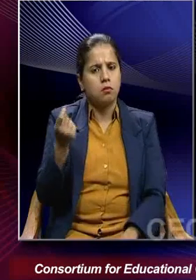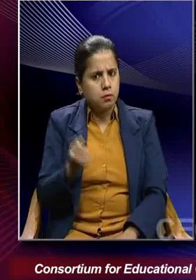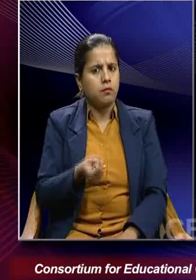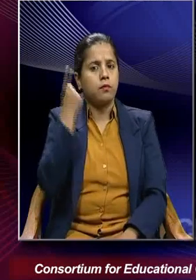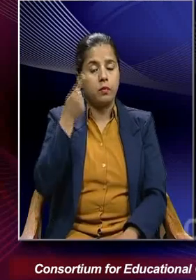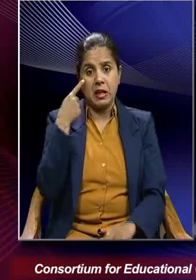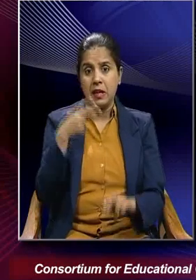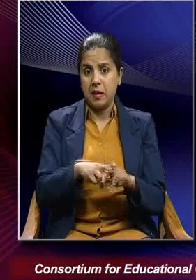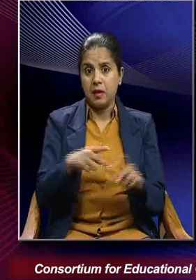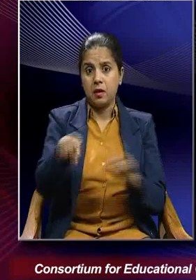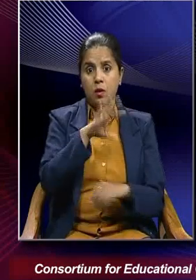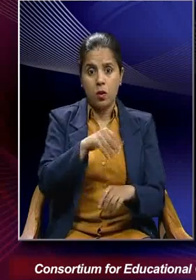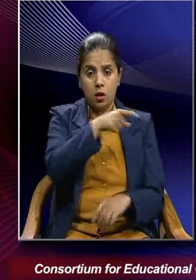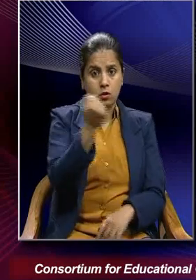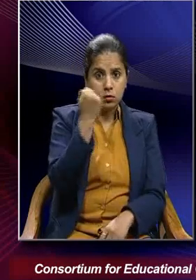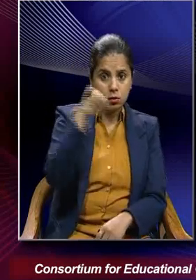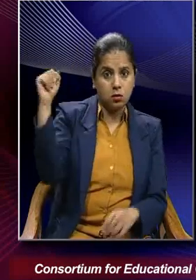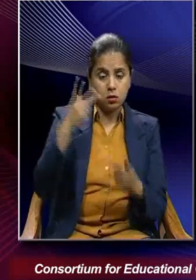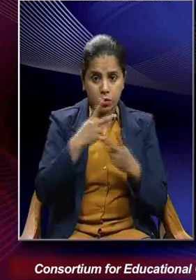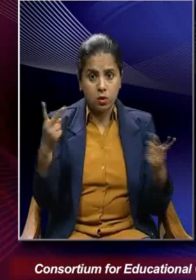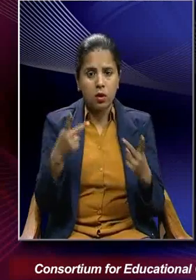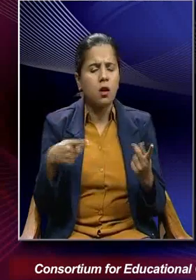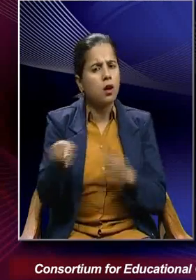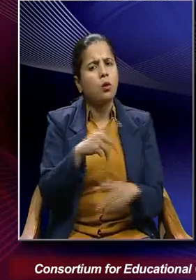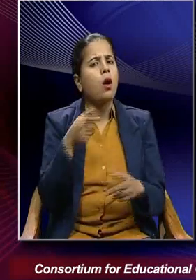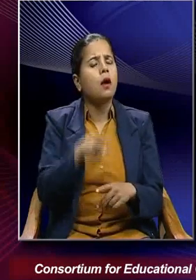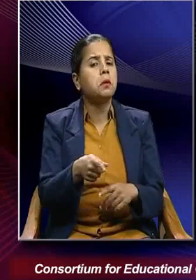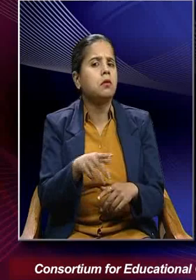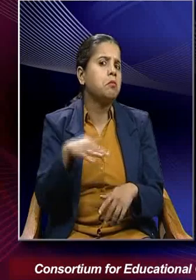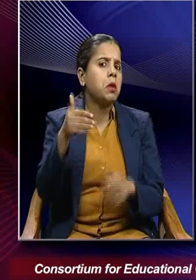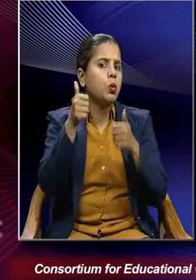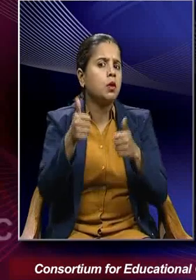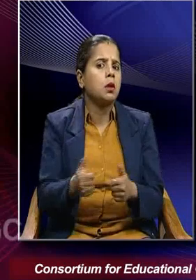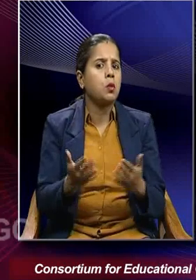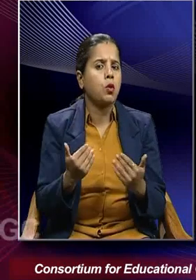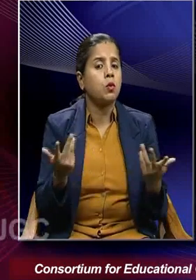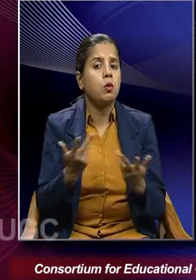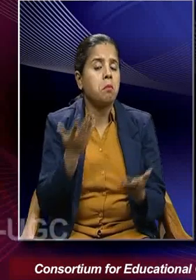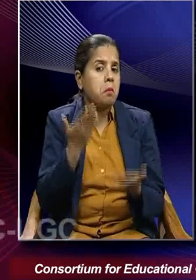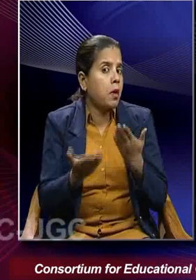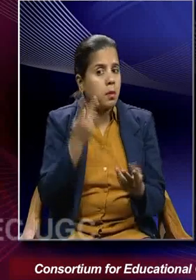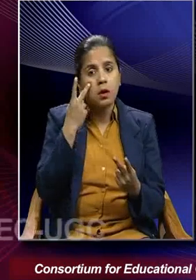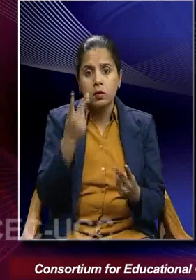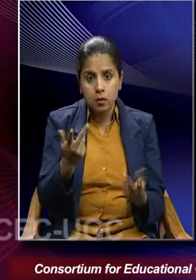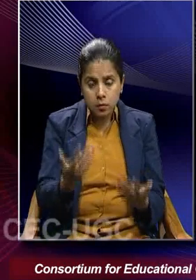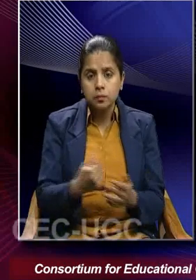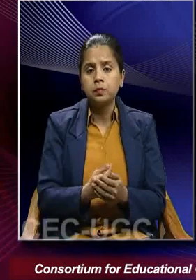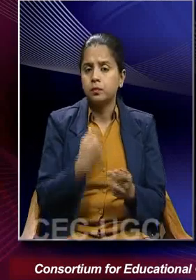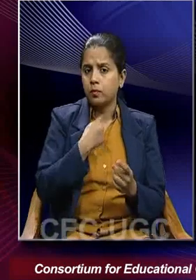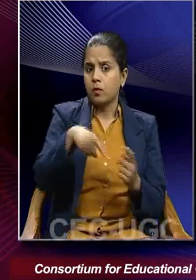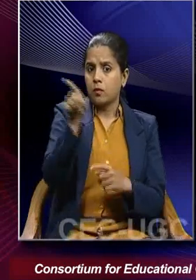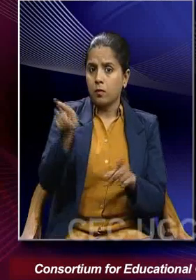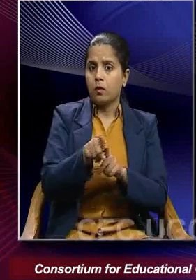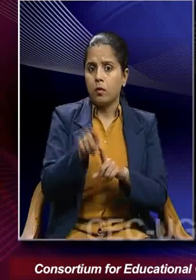if they will revolt in some way, what kind of consequences could be foreseen. And he